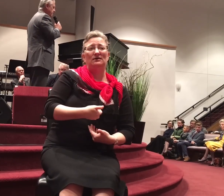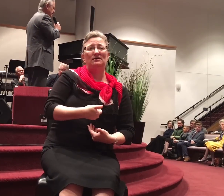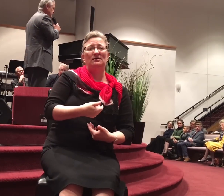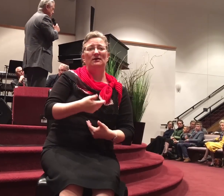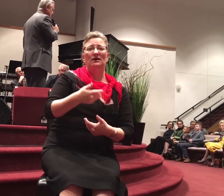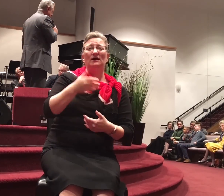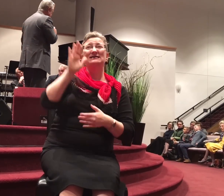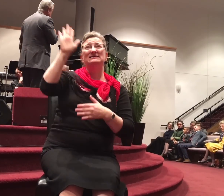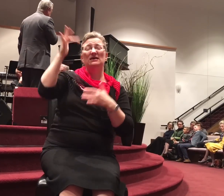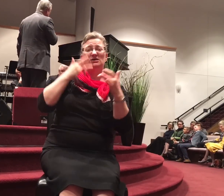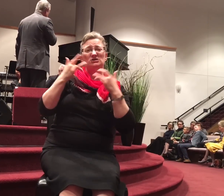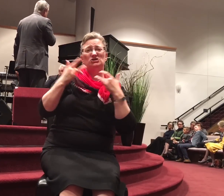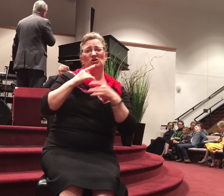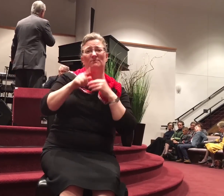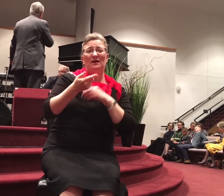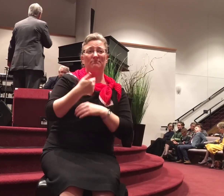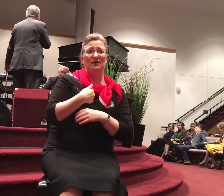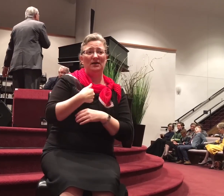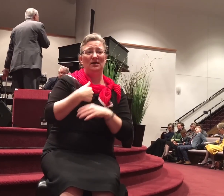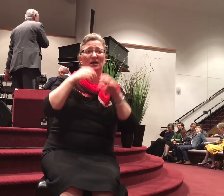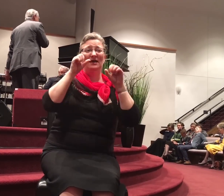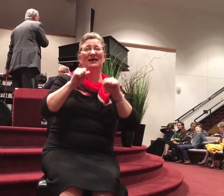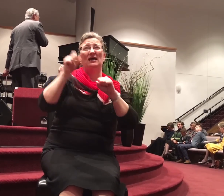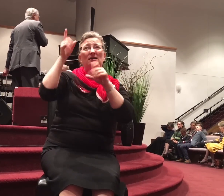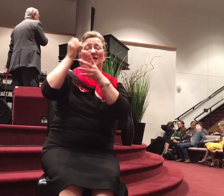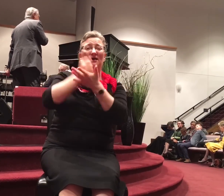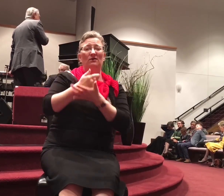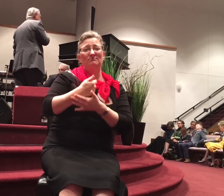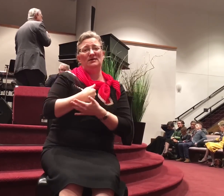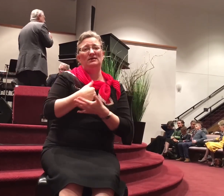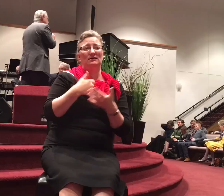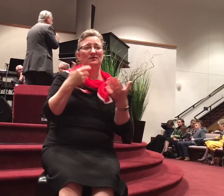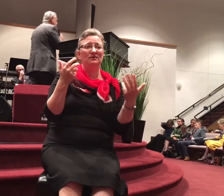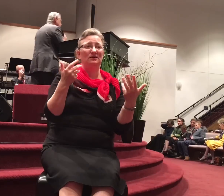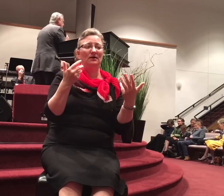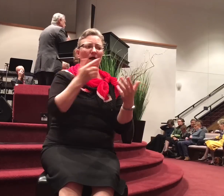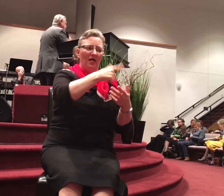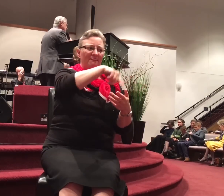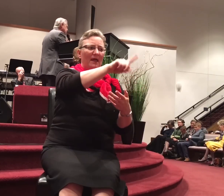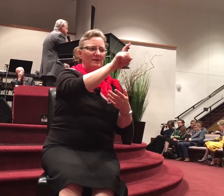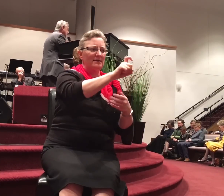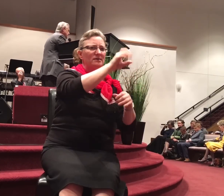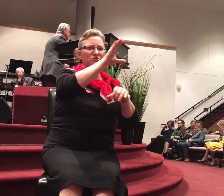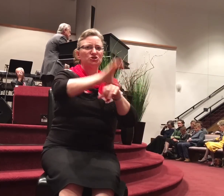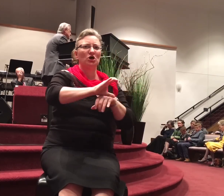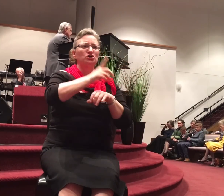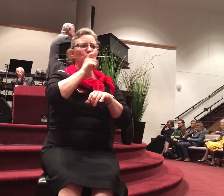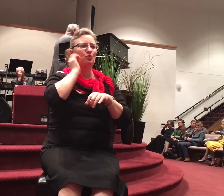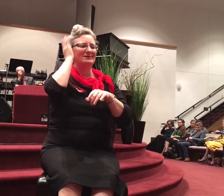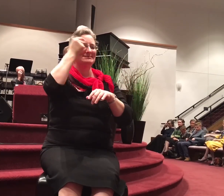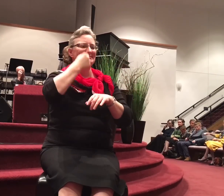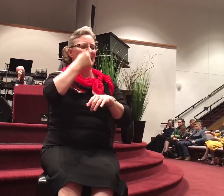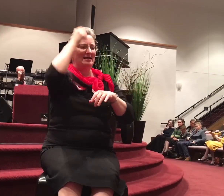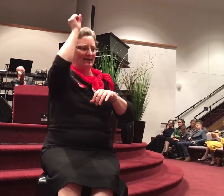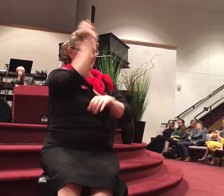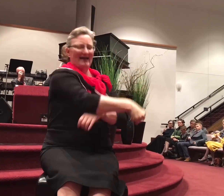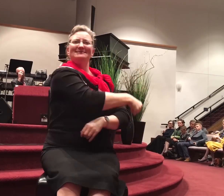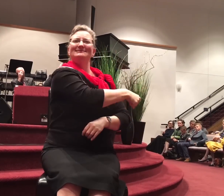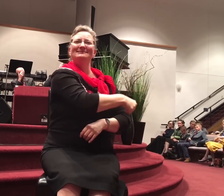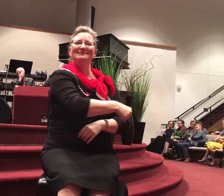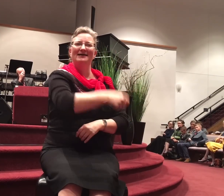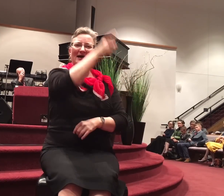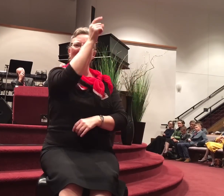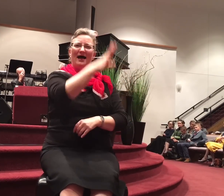care about me, can he do anything about my situation? And they need a church that can stand up and say, yes,